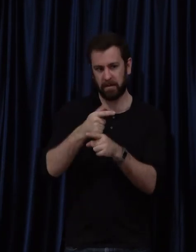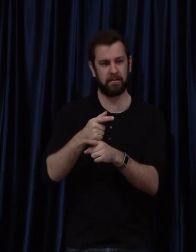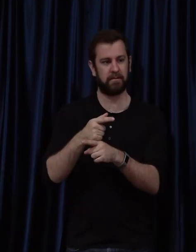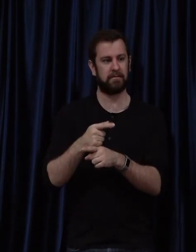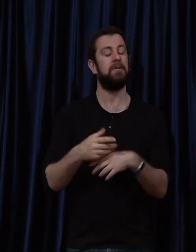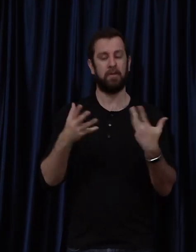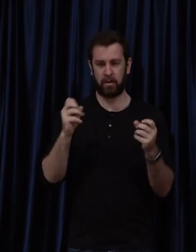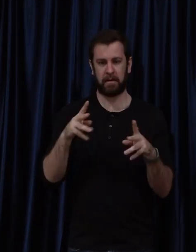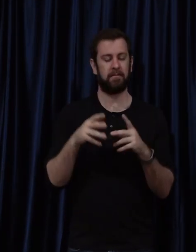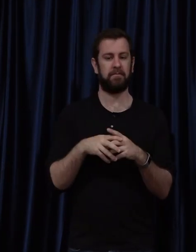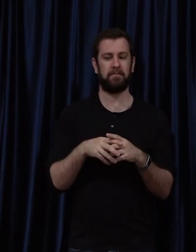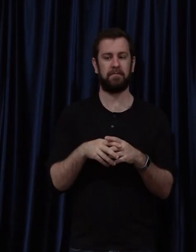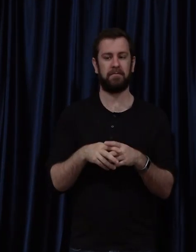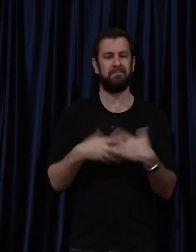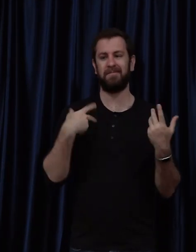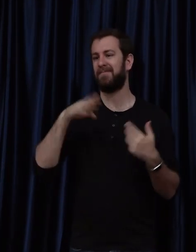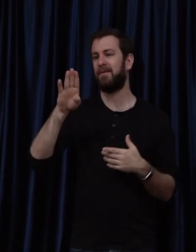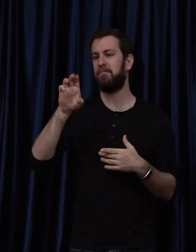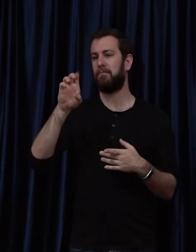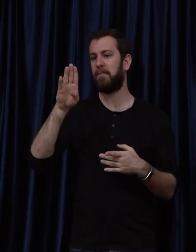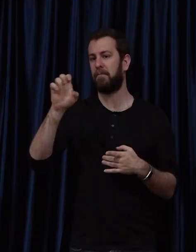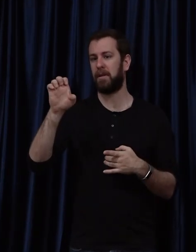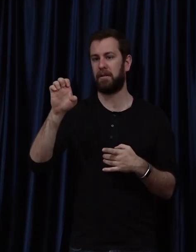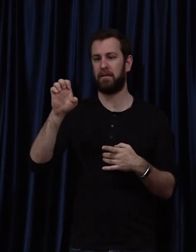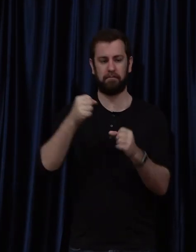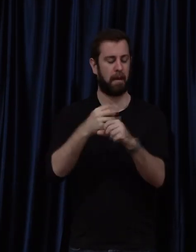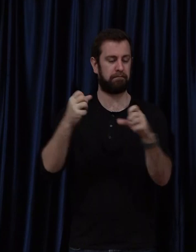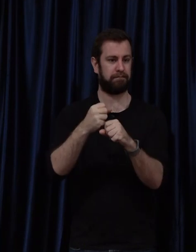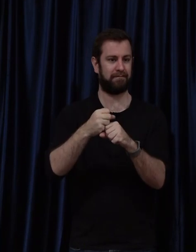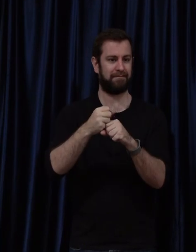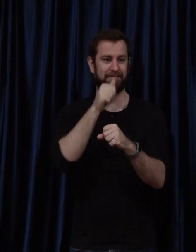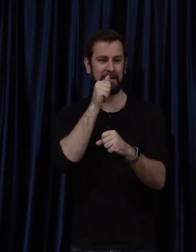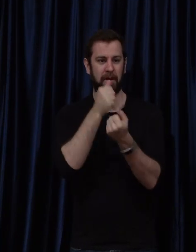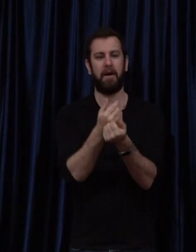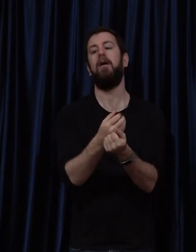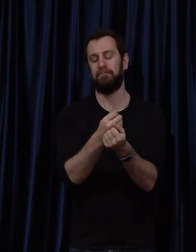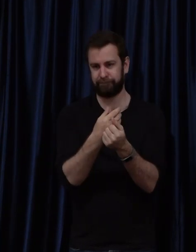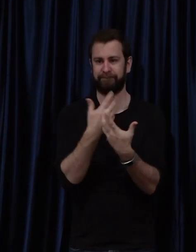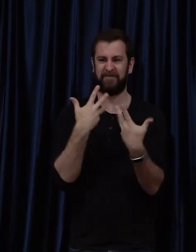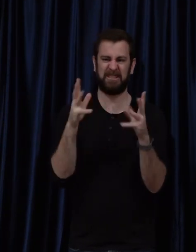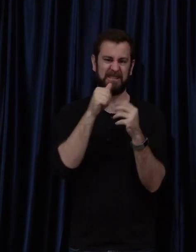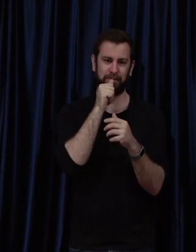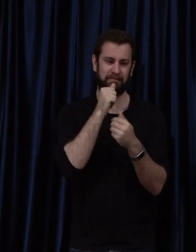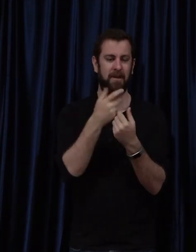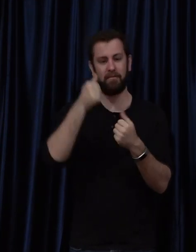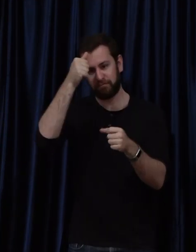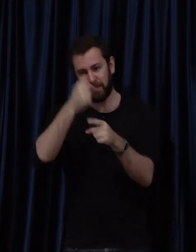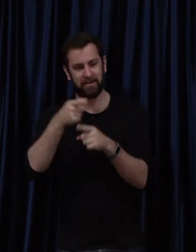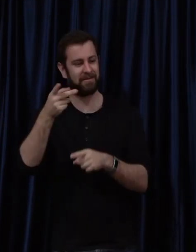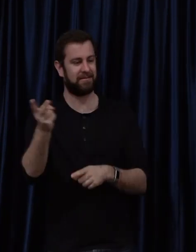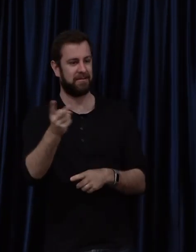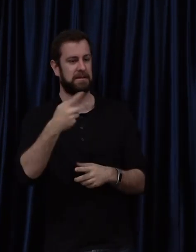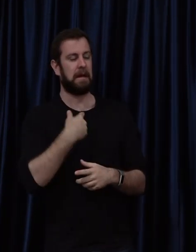moment where the bubble bursts and the secret is divulged. And the brothers confess and